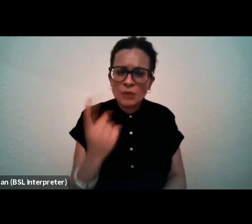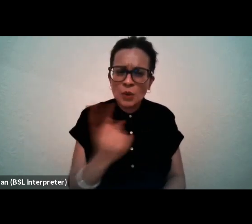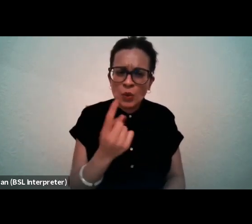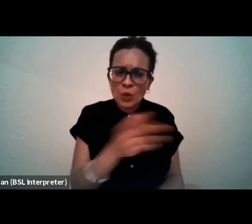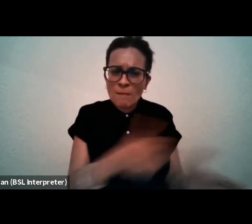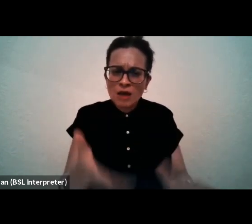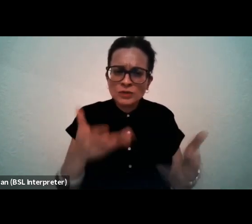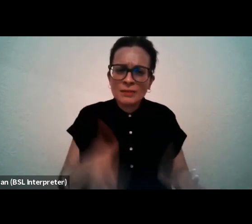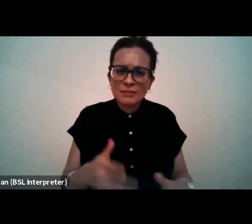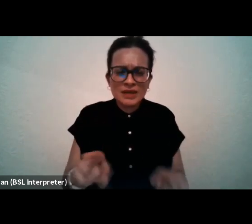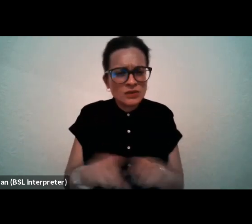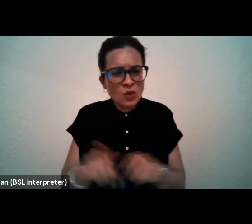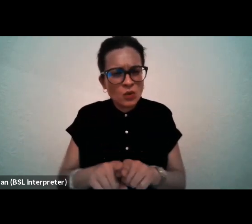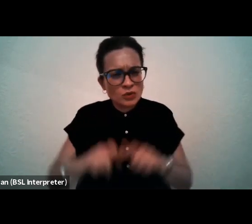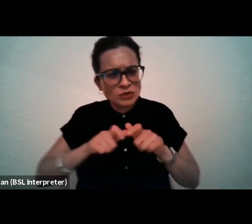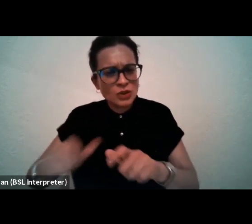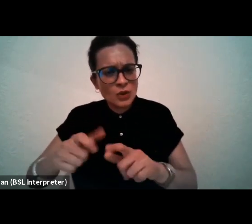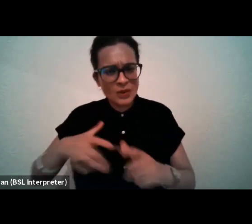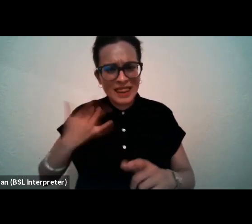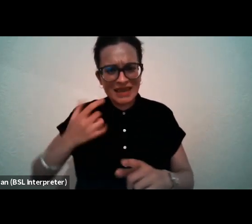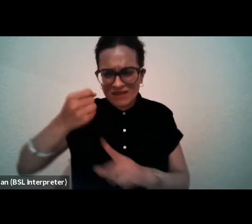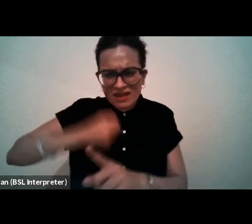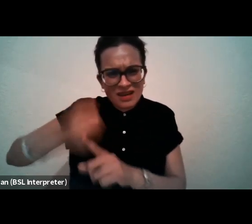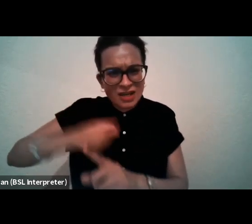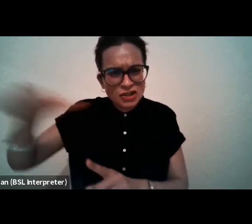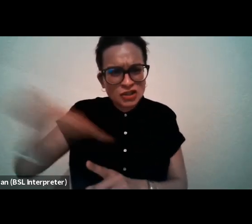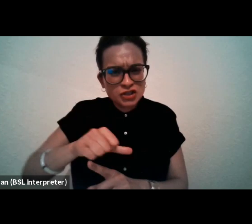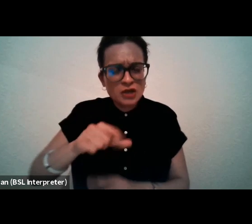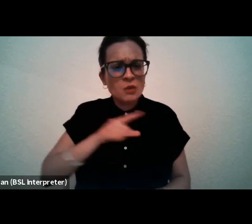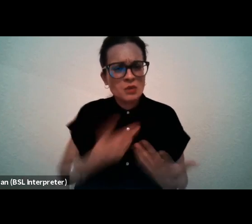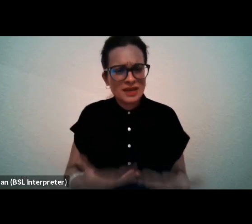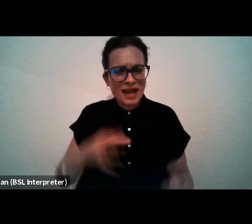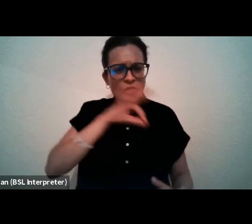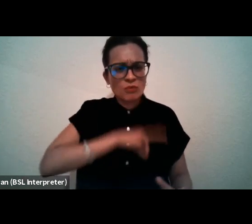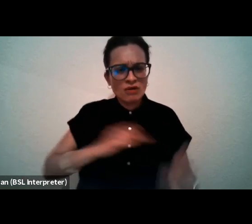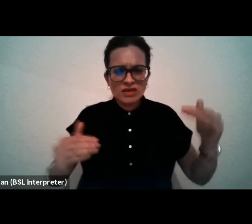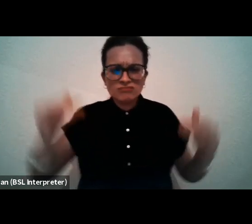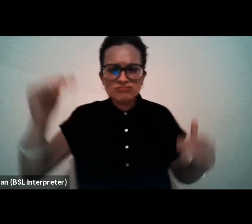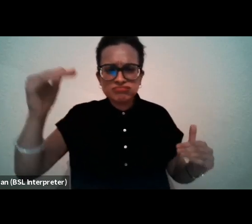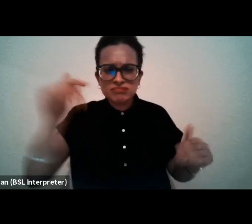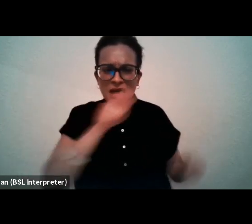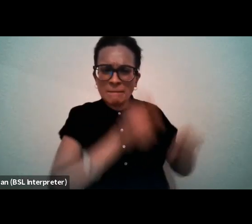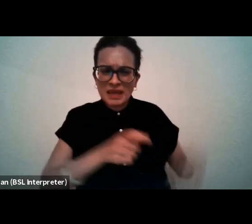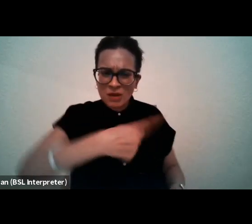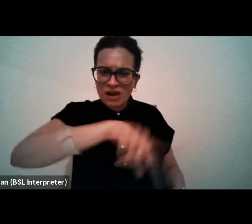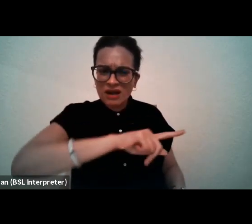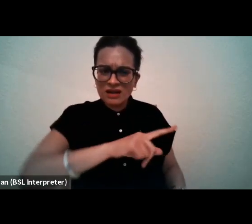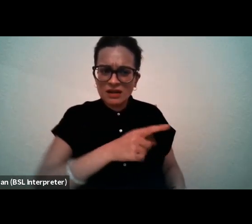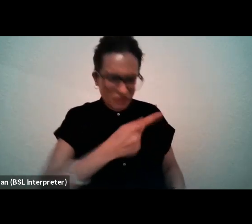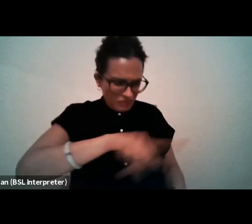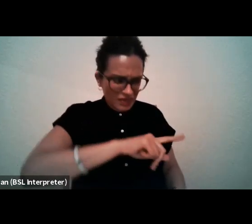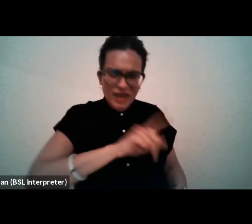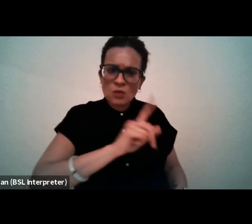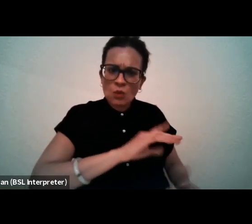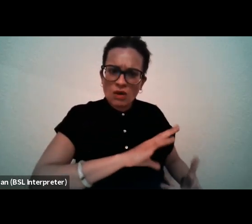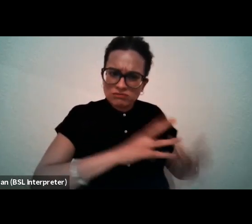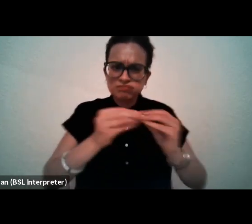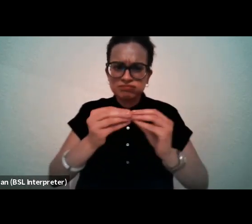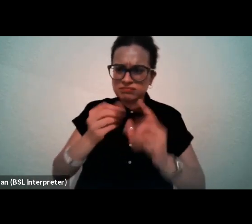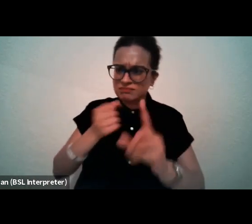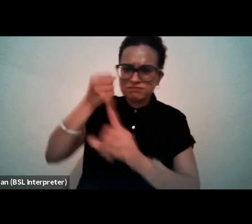for the livings. Do not let them put profit before people. People are the things that make the difference. So